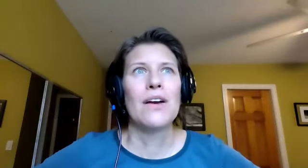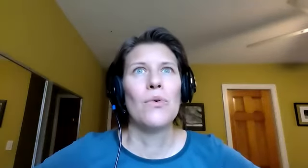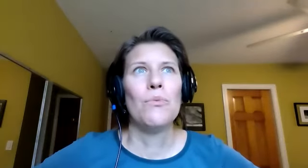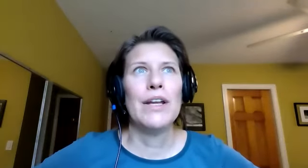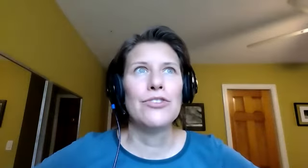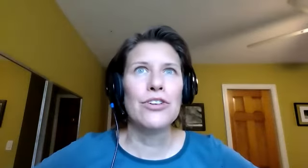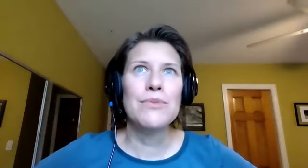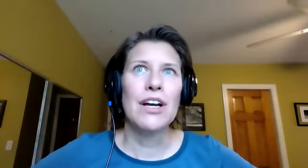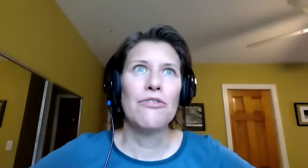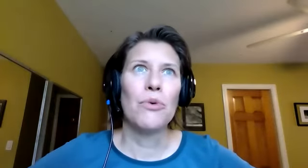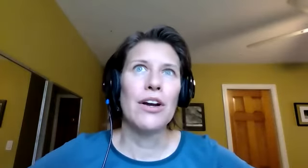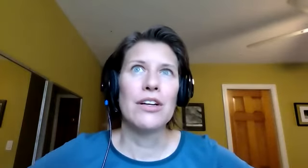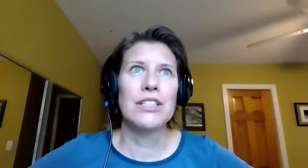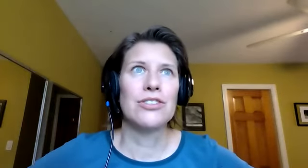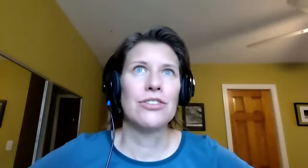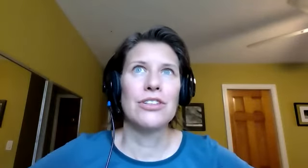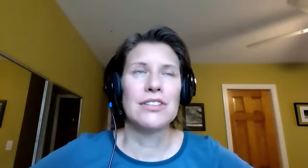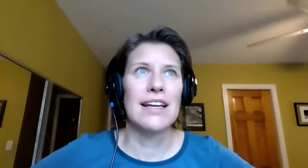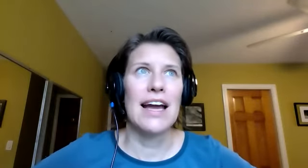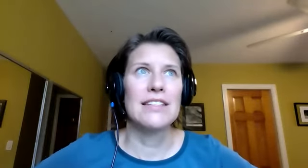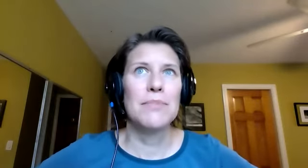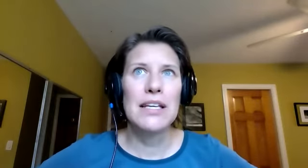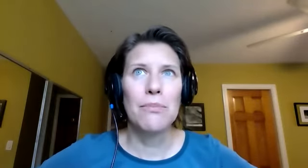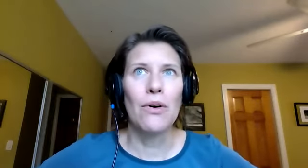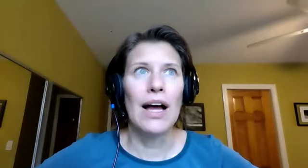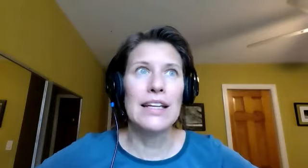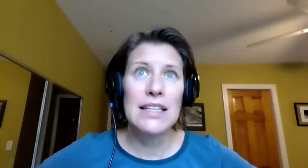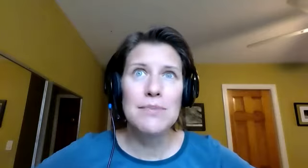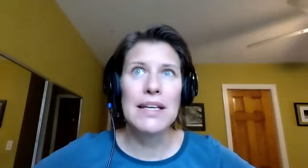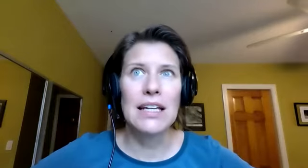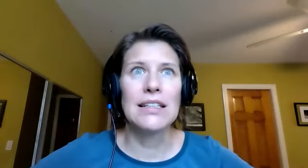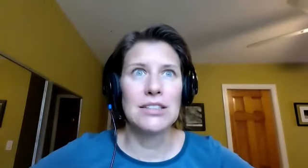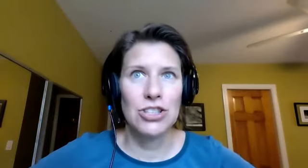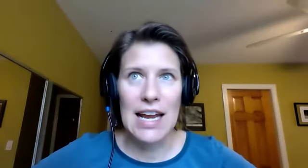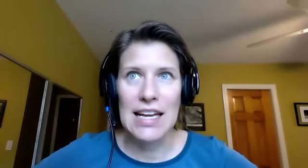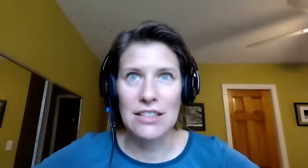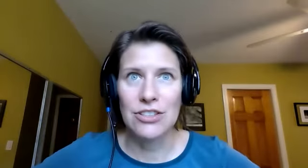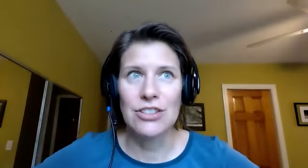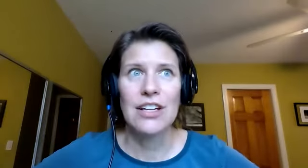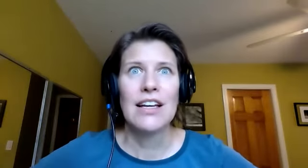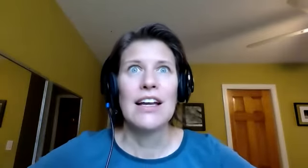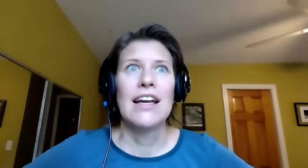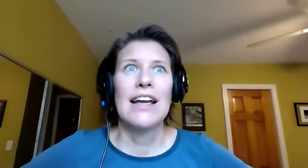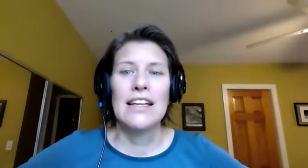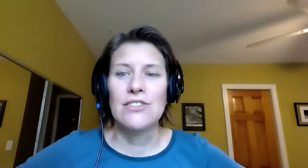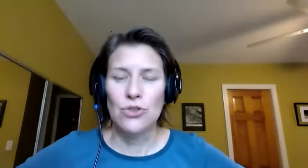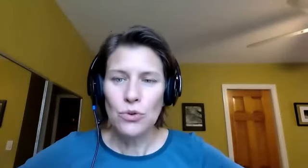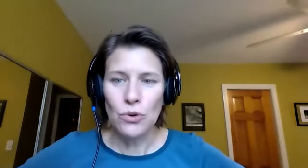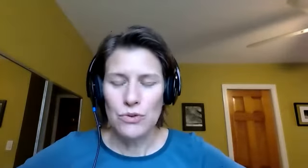in terms of what architecture looks like as people, it is beginning to change in the schools